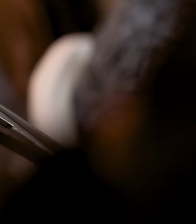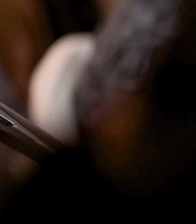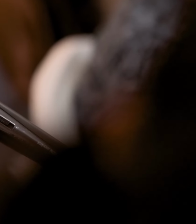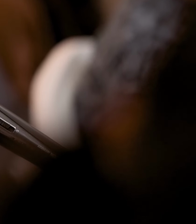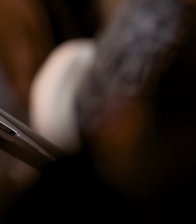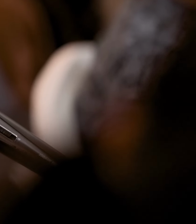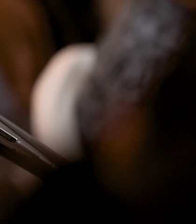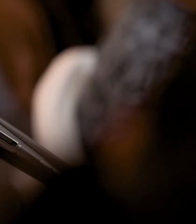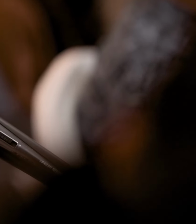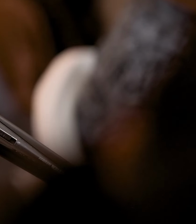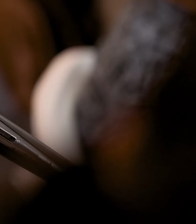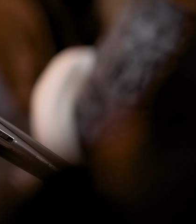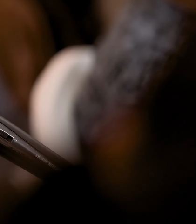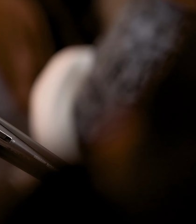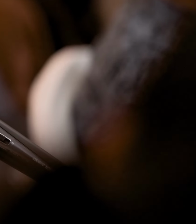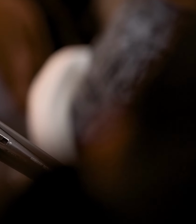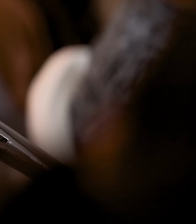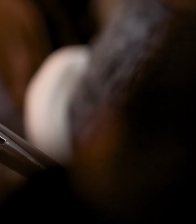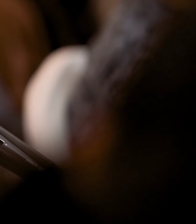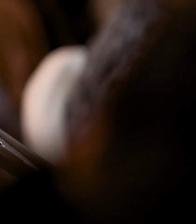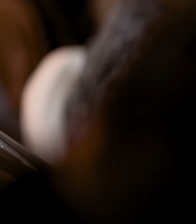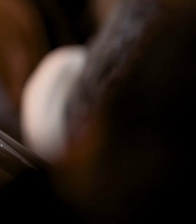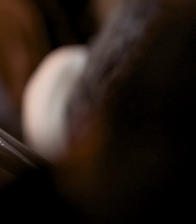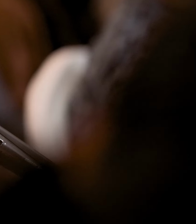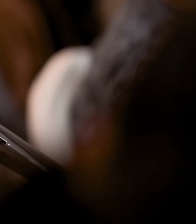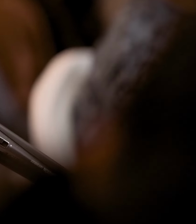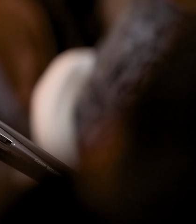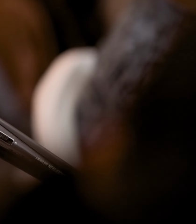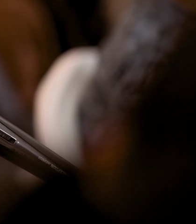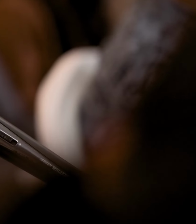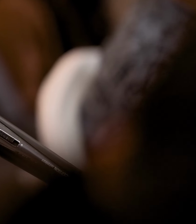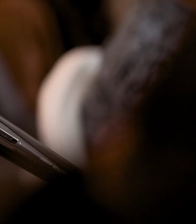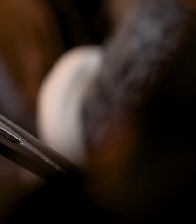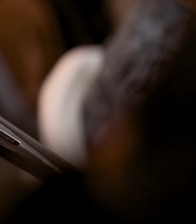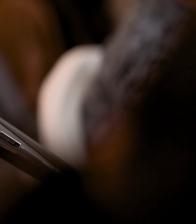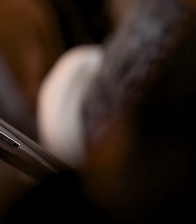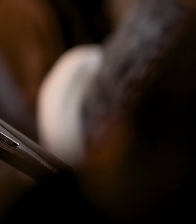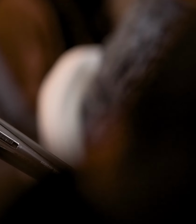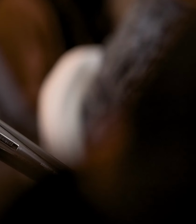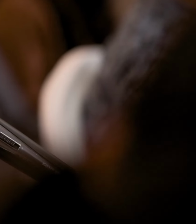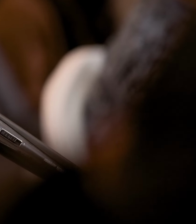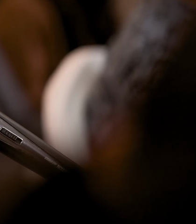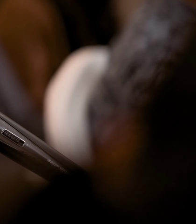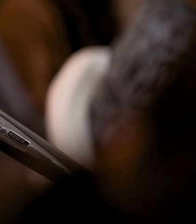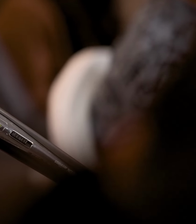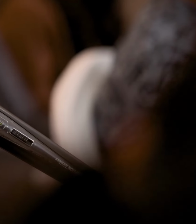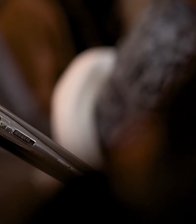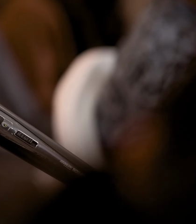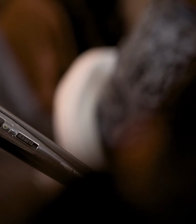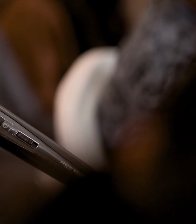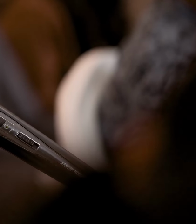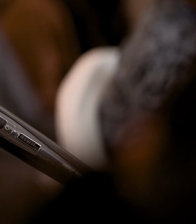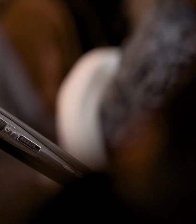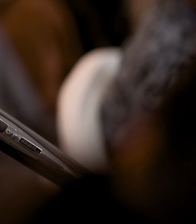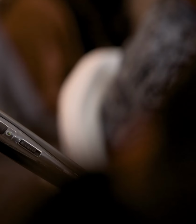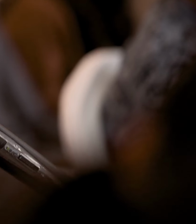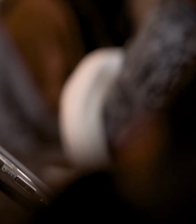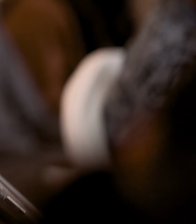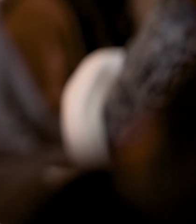span into the game? And how do we bring that attention to the current existing audience? And how we can take that game